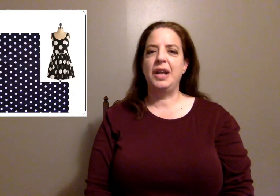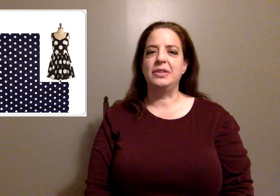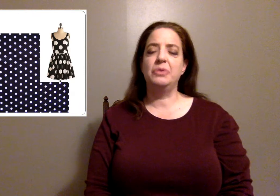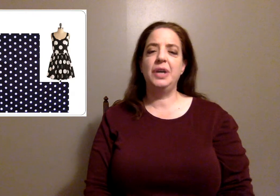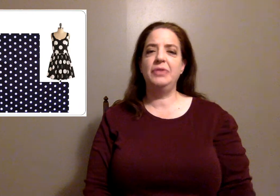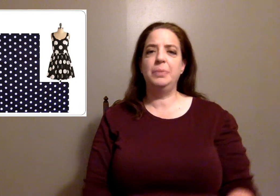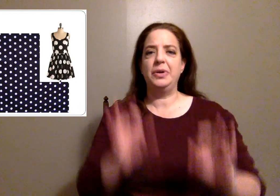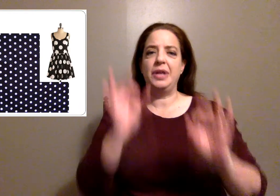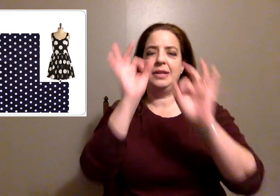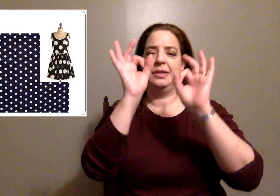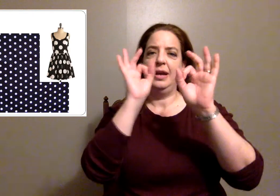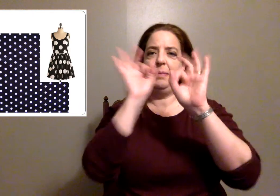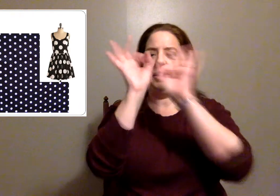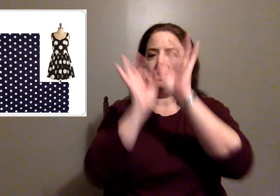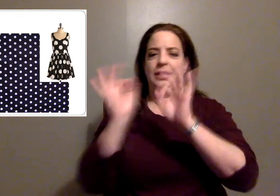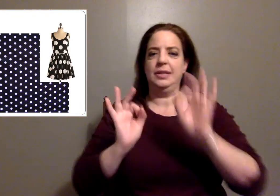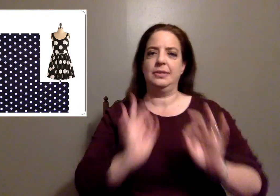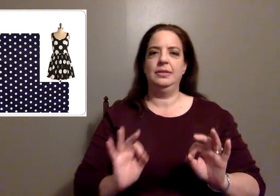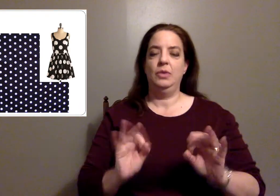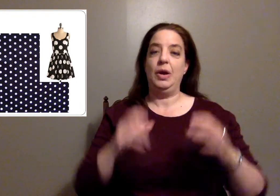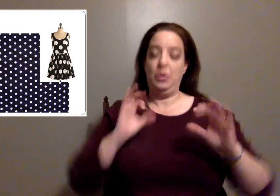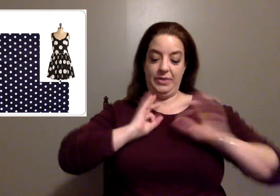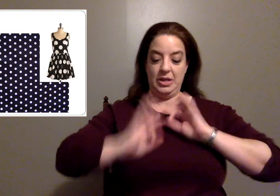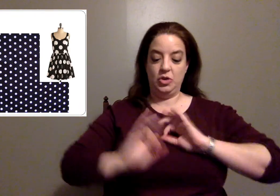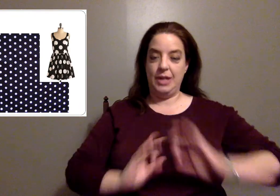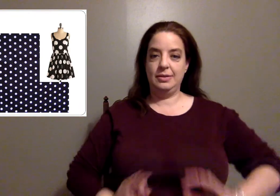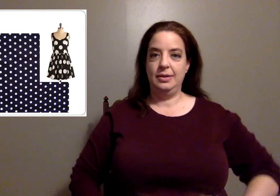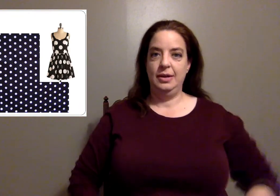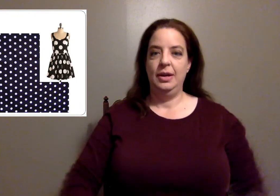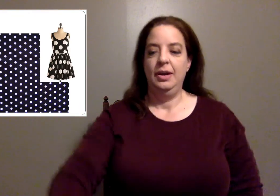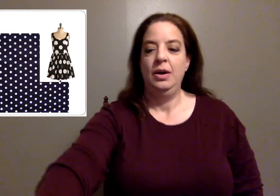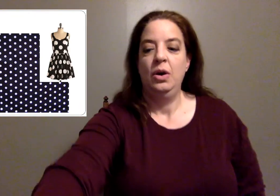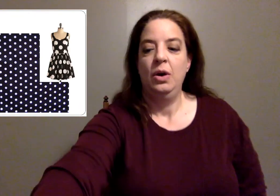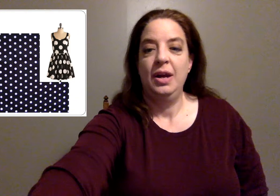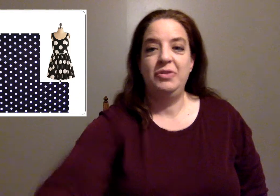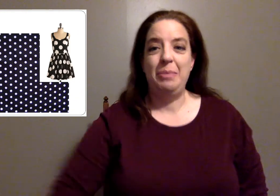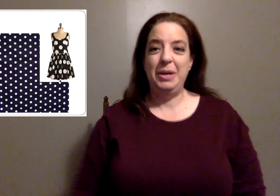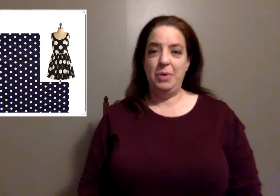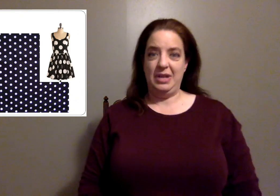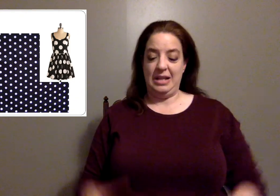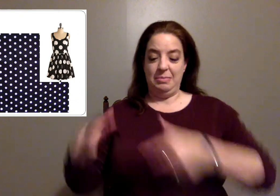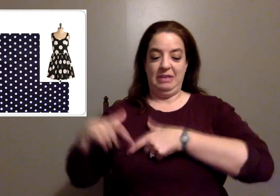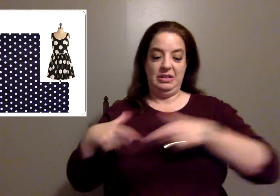So if you have little polka dots, it might look like this, right? Or if it's on a dress. If you have big polka dots, it might look like